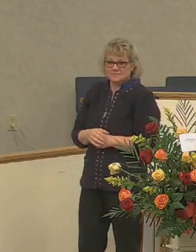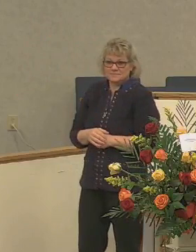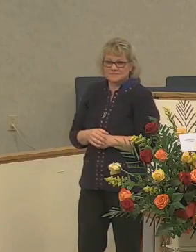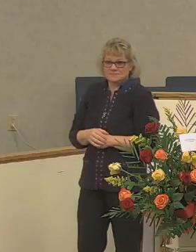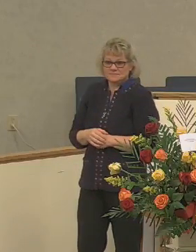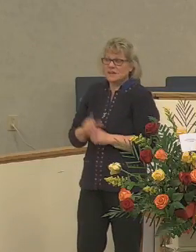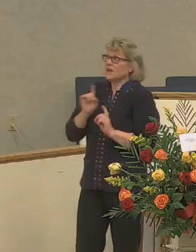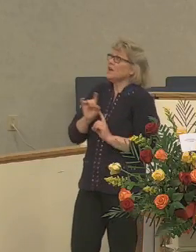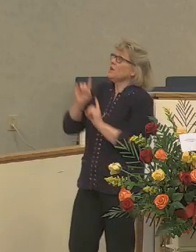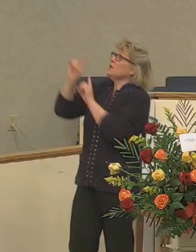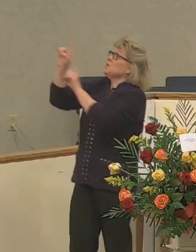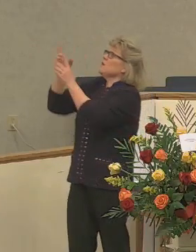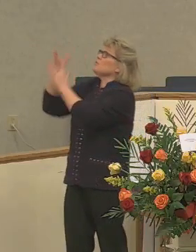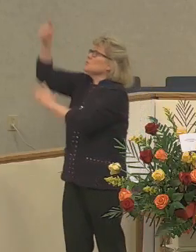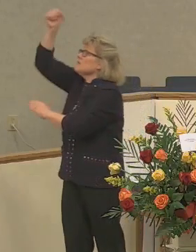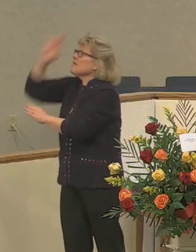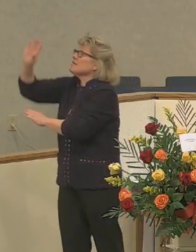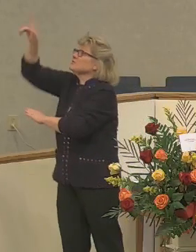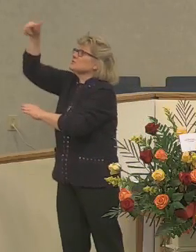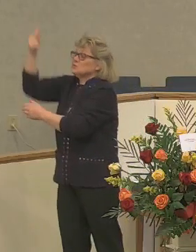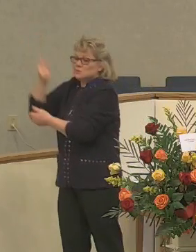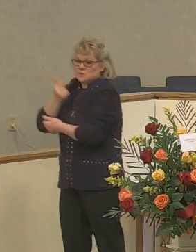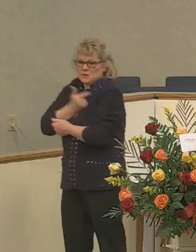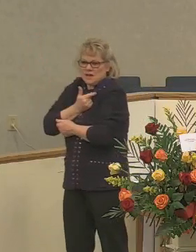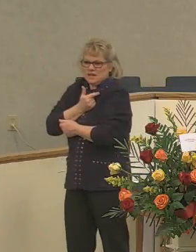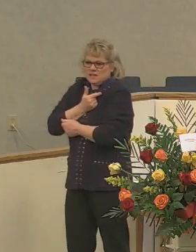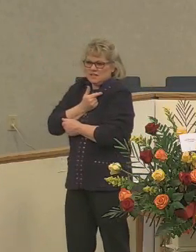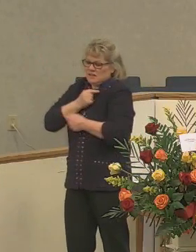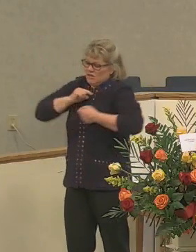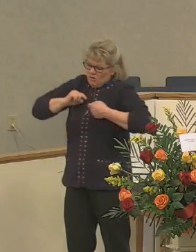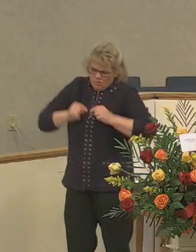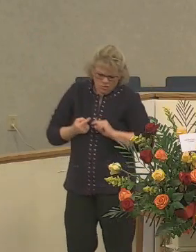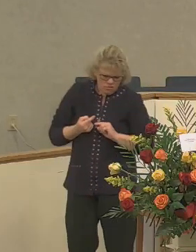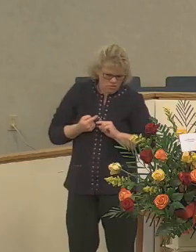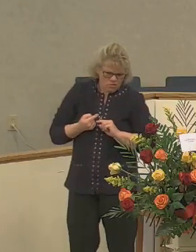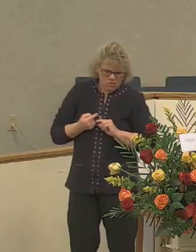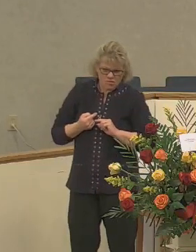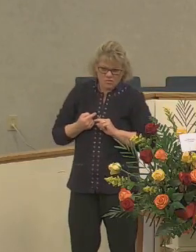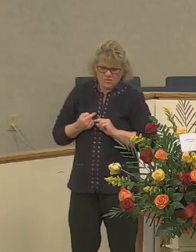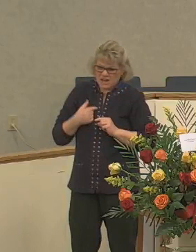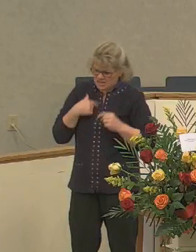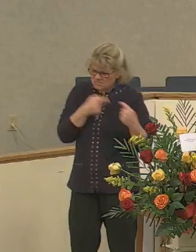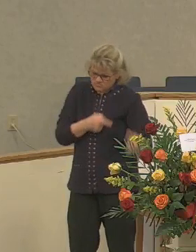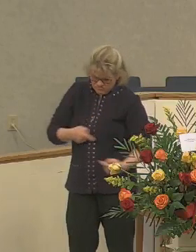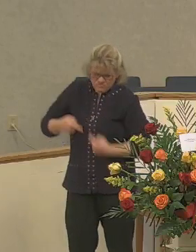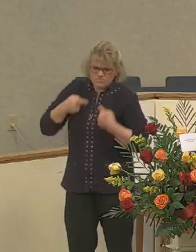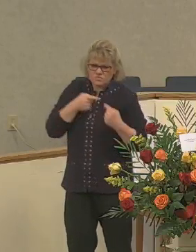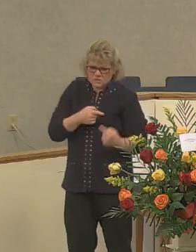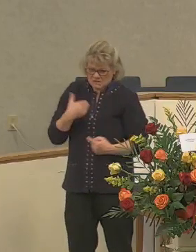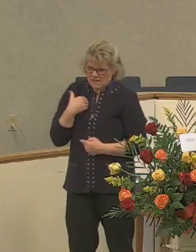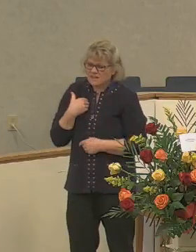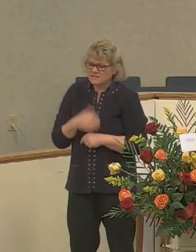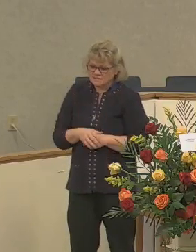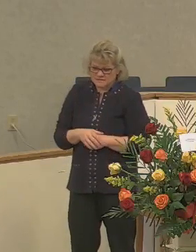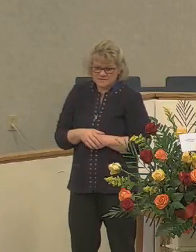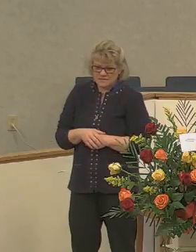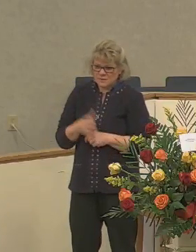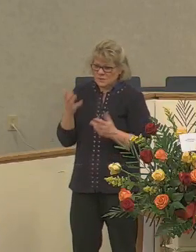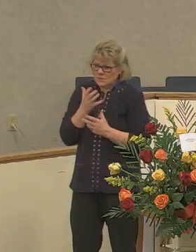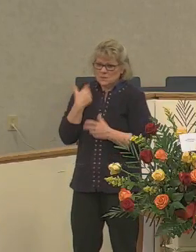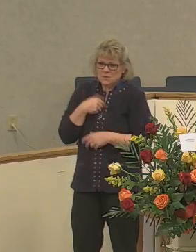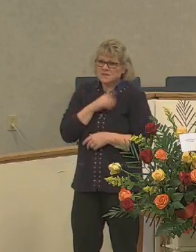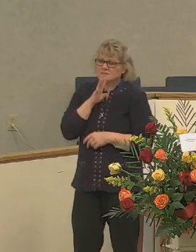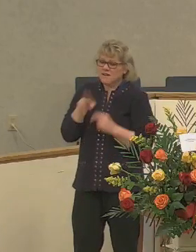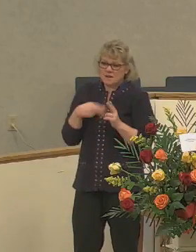He went there by God's grace. He was bruised. He had some battles. Oh, we'd talk about